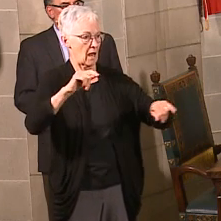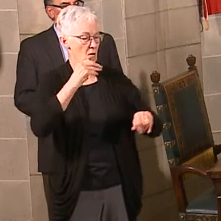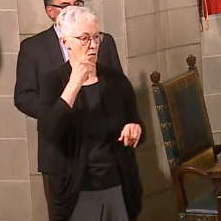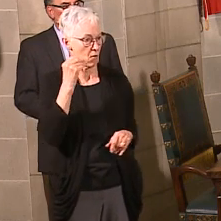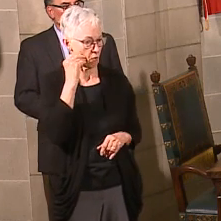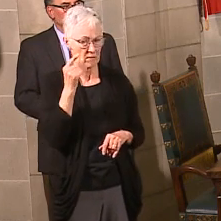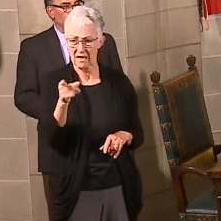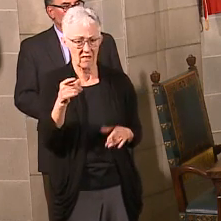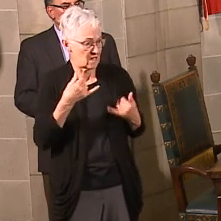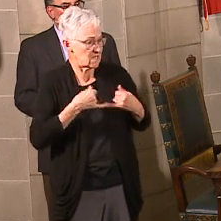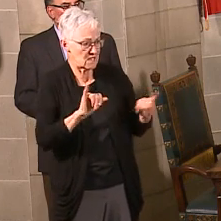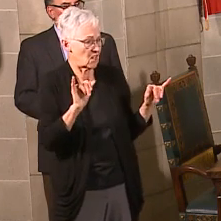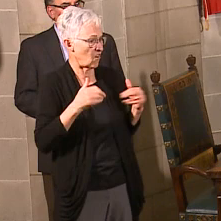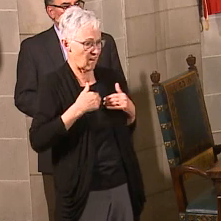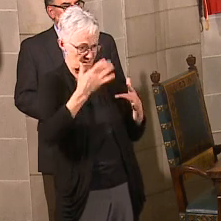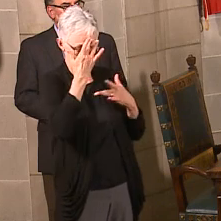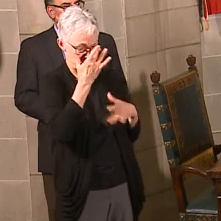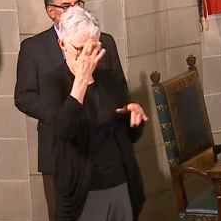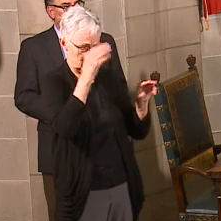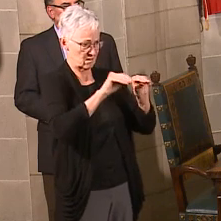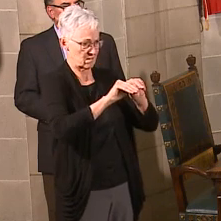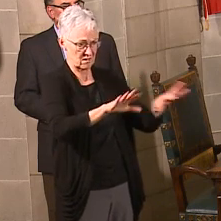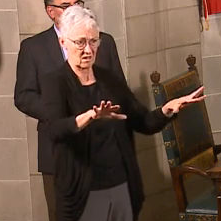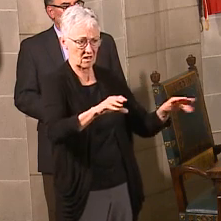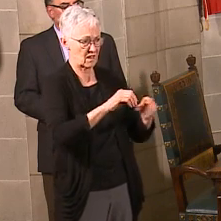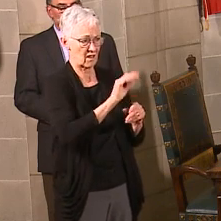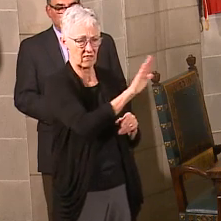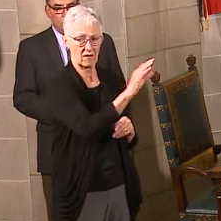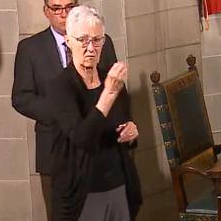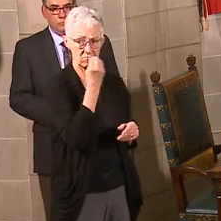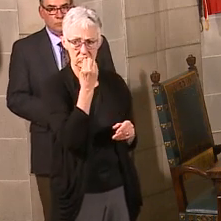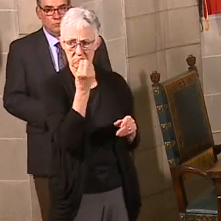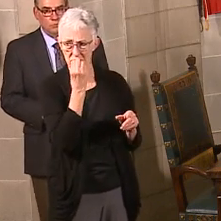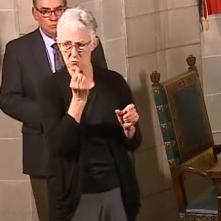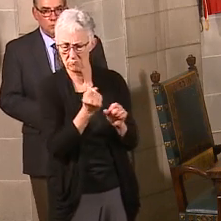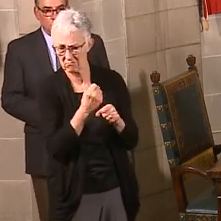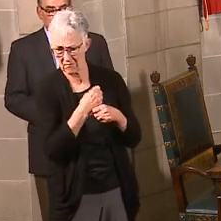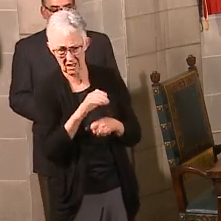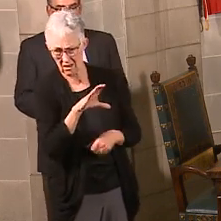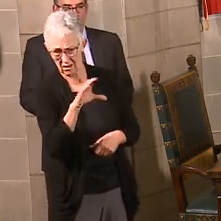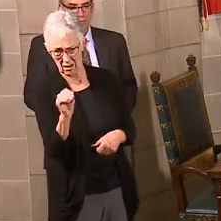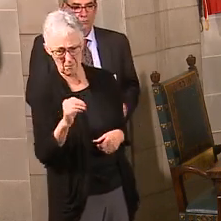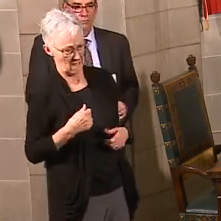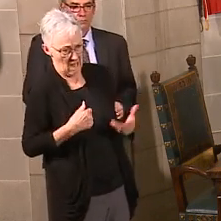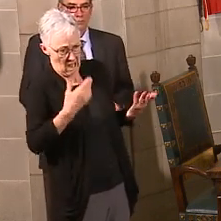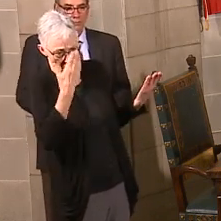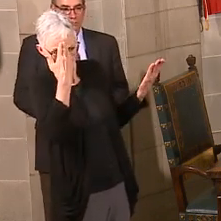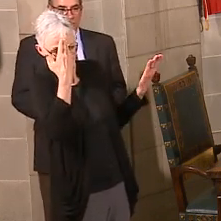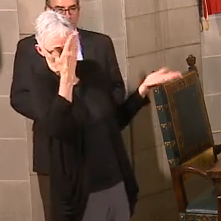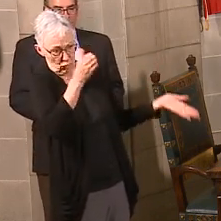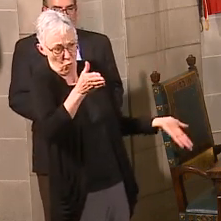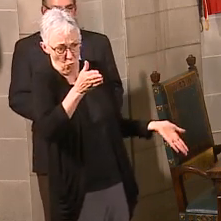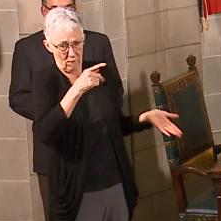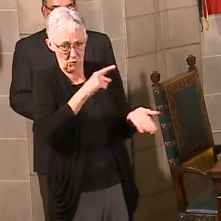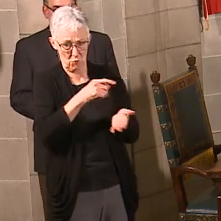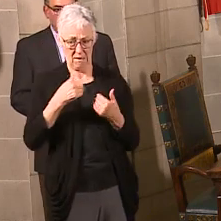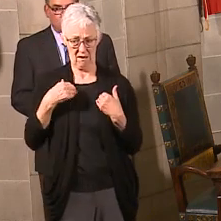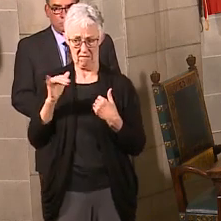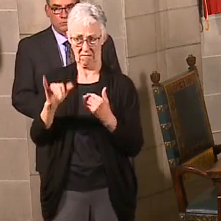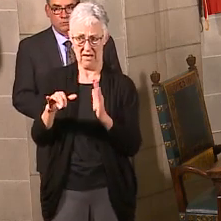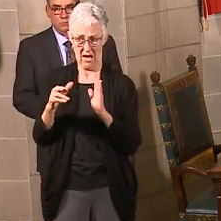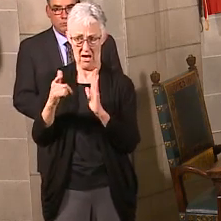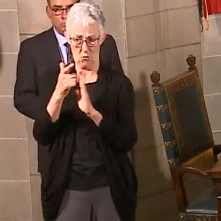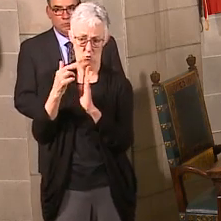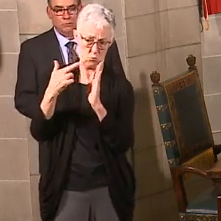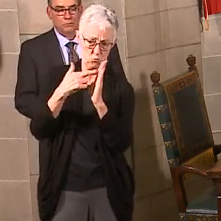facilities, just like we do here in Nebraska. So I really, again, don't know that you get necessarily a lot from those shelter-in-place strategies.